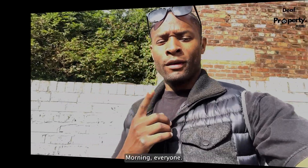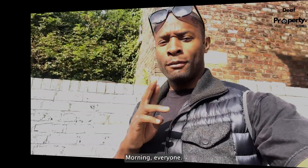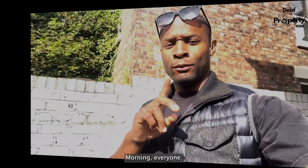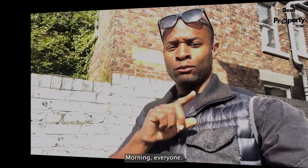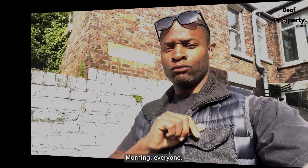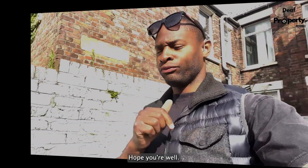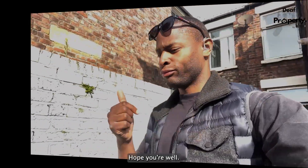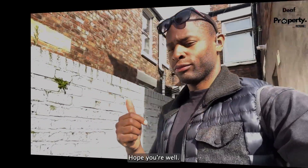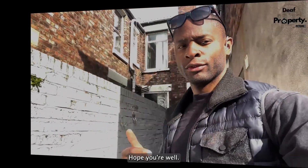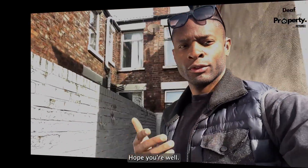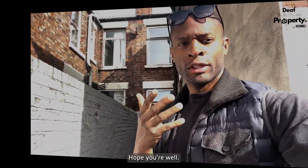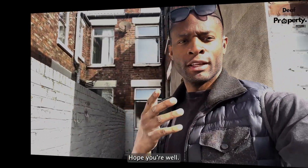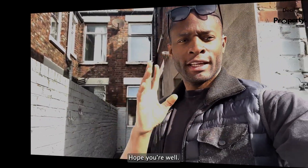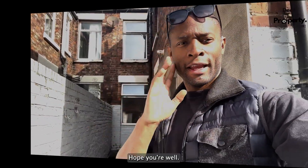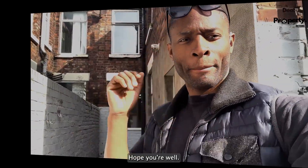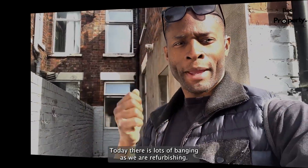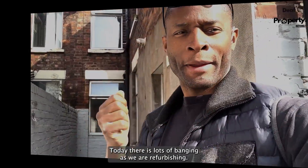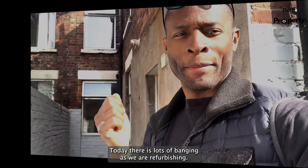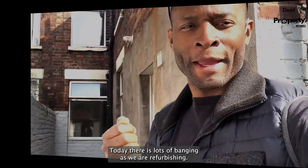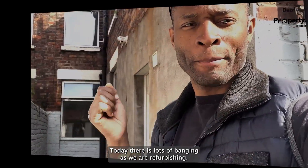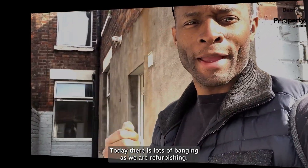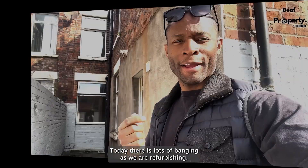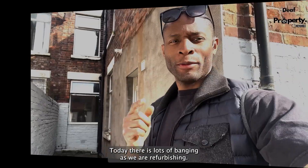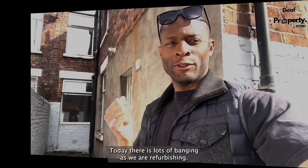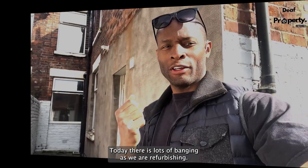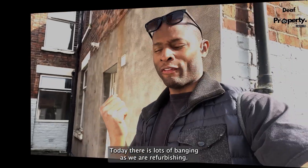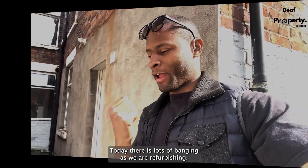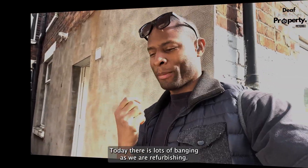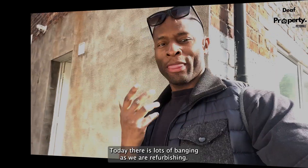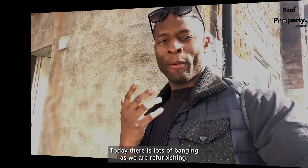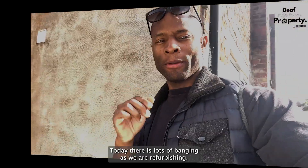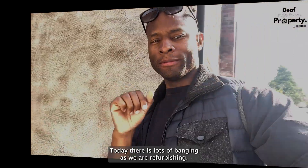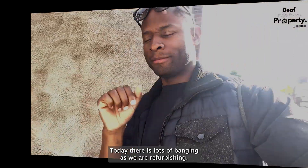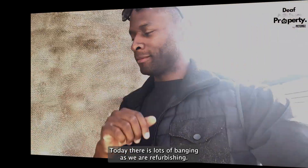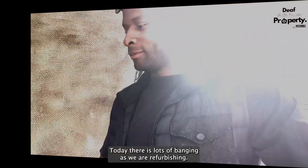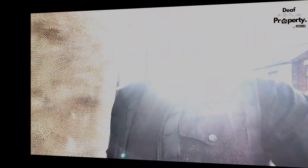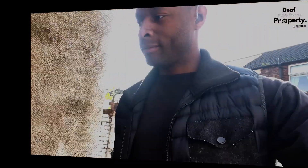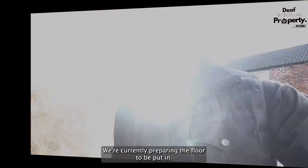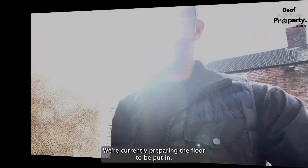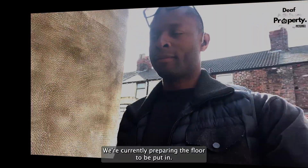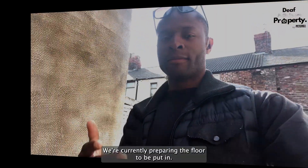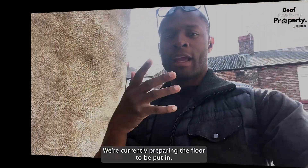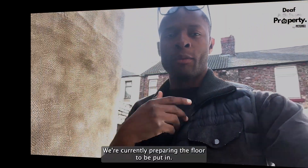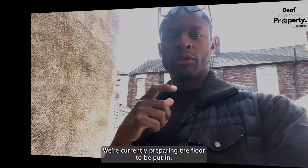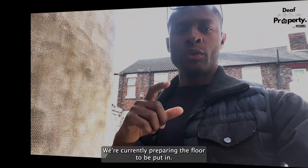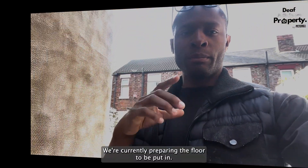Morning everyone, hope you're well. Today there is lots of banging as we are refurbishing. We're currently preparing